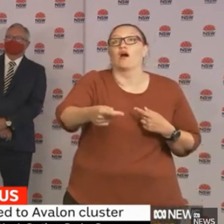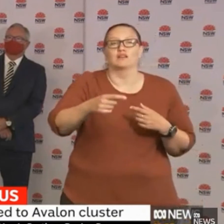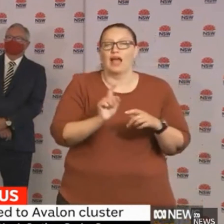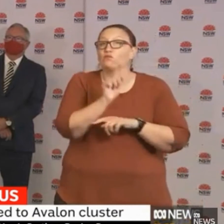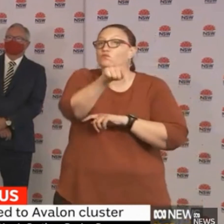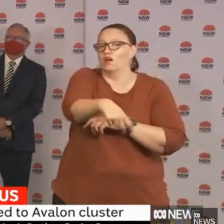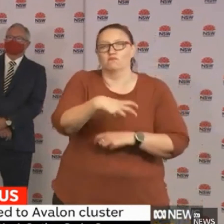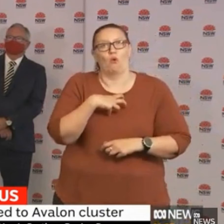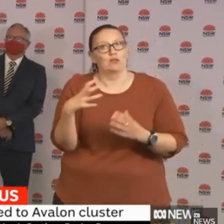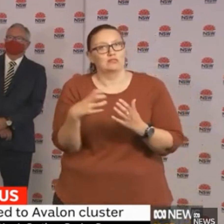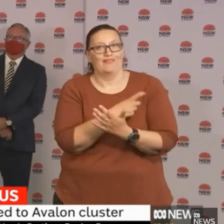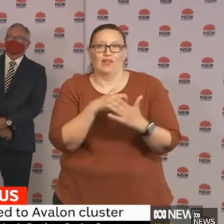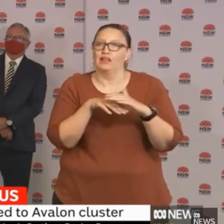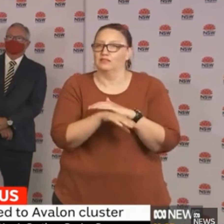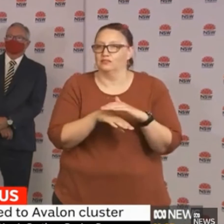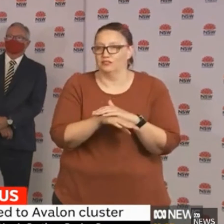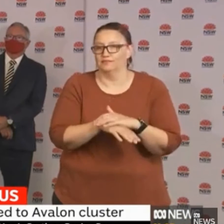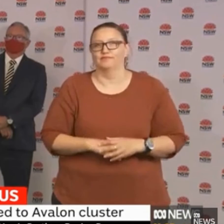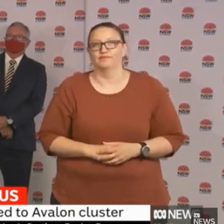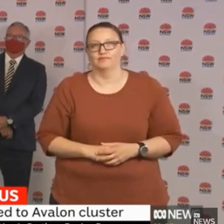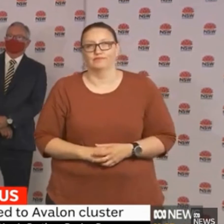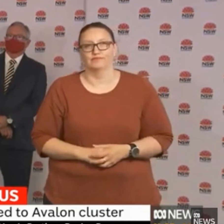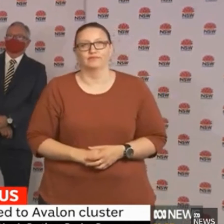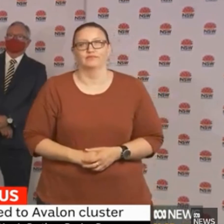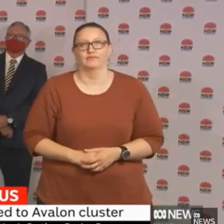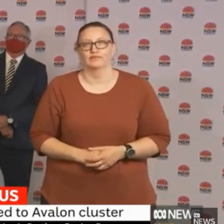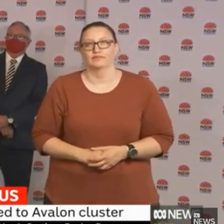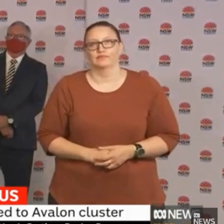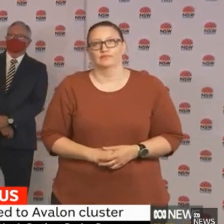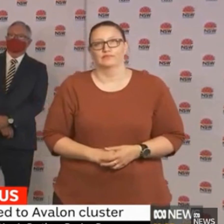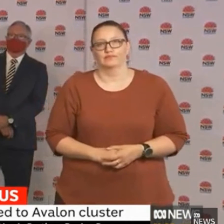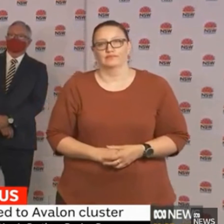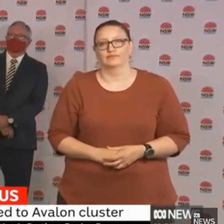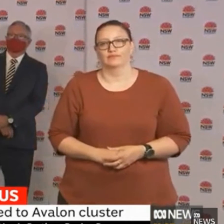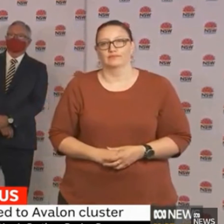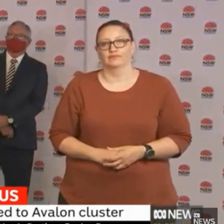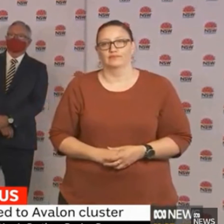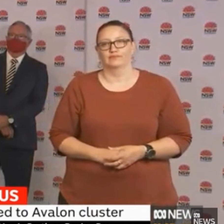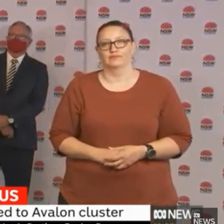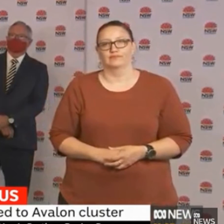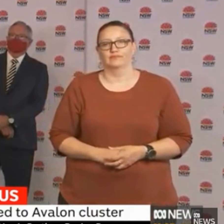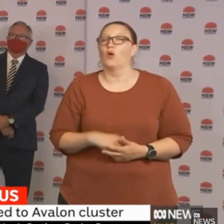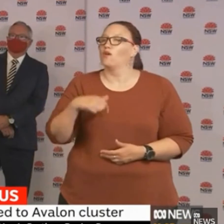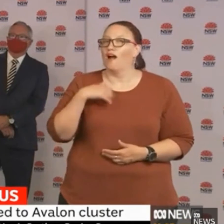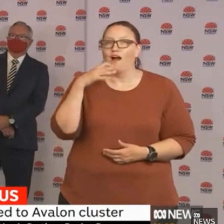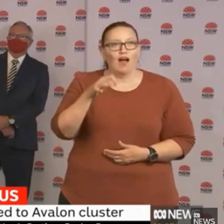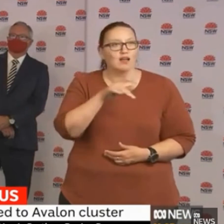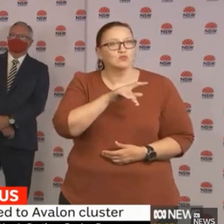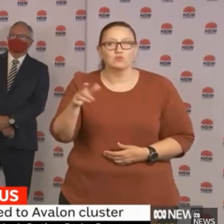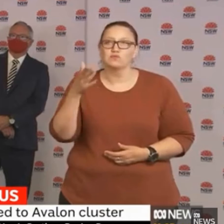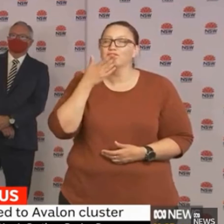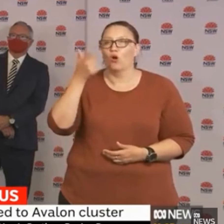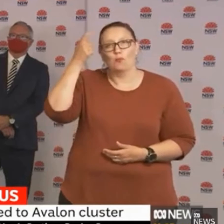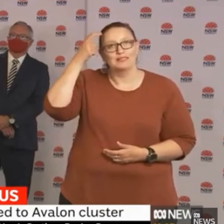environments. We have asked people to put limits on gathering sizes, and we do ask the community to take sense, keep away